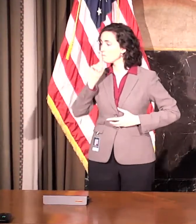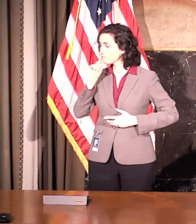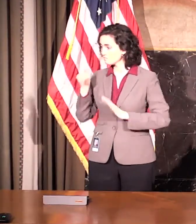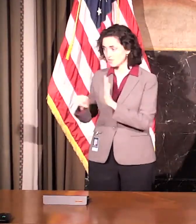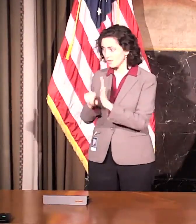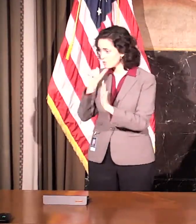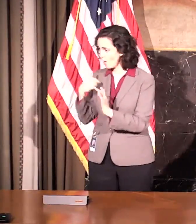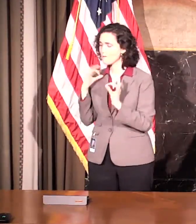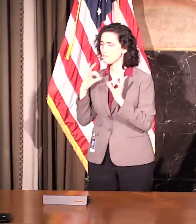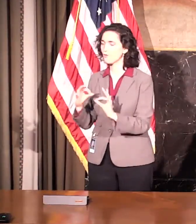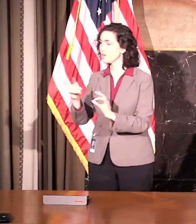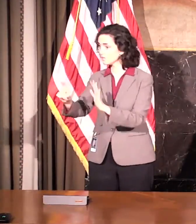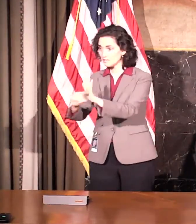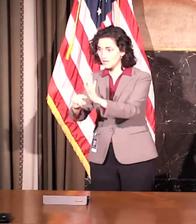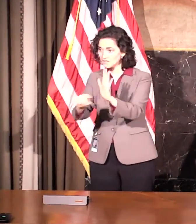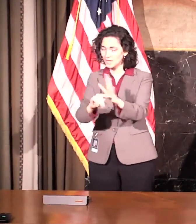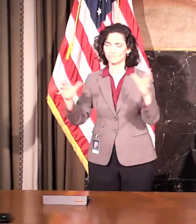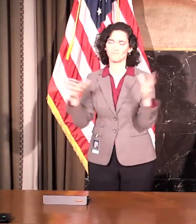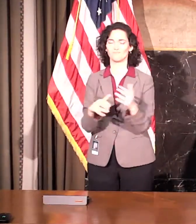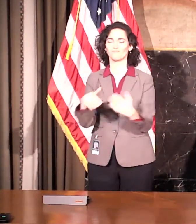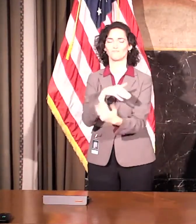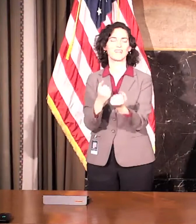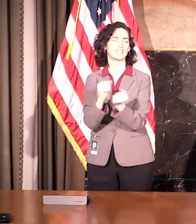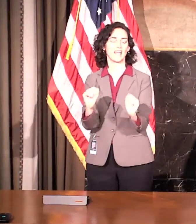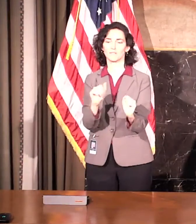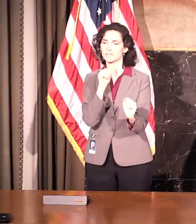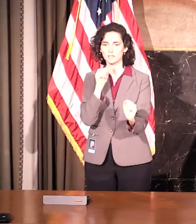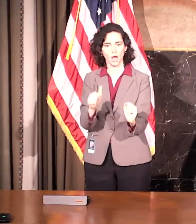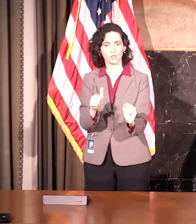then you all get together and you think that's safe. It is not.